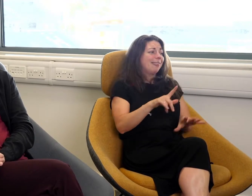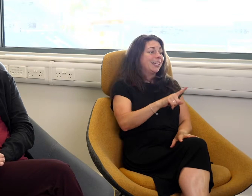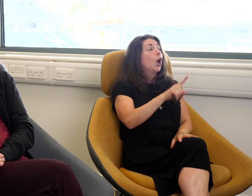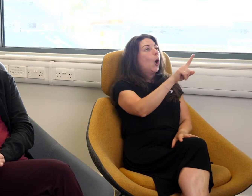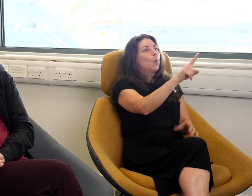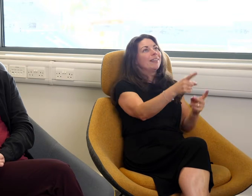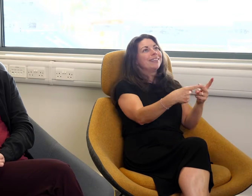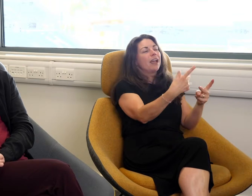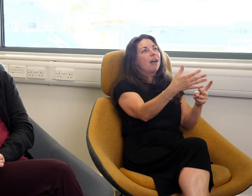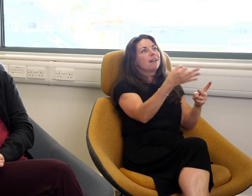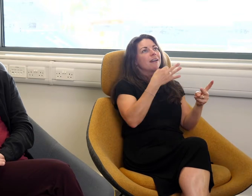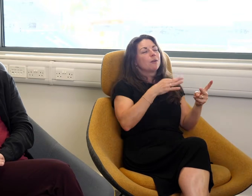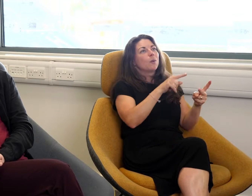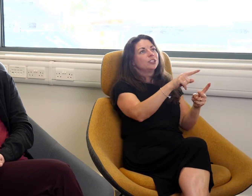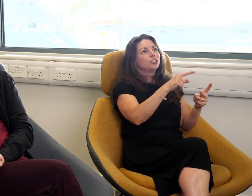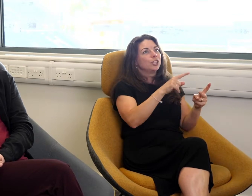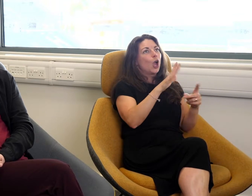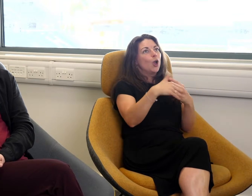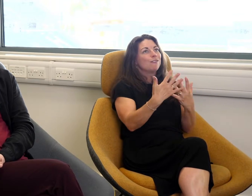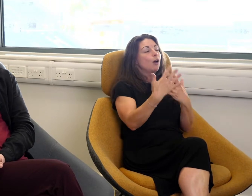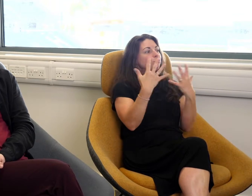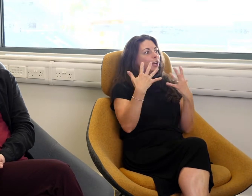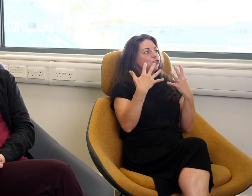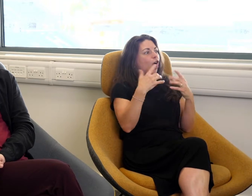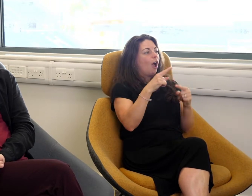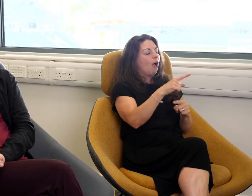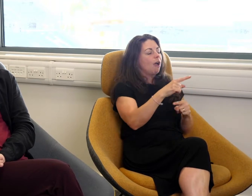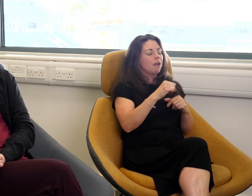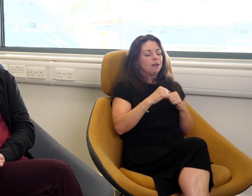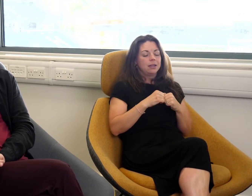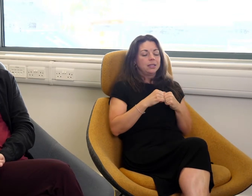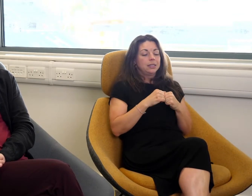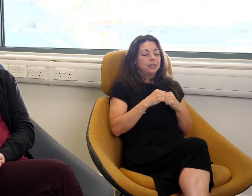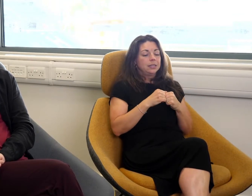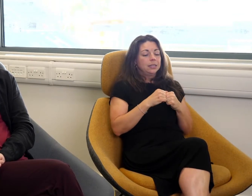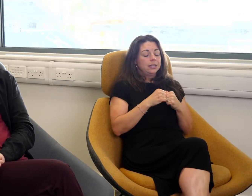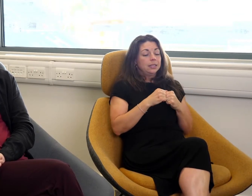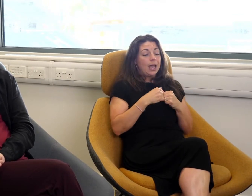question around pressure, I think my constituency, because it was